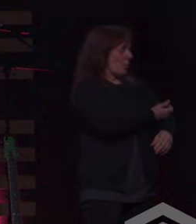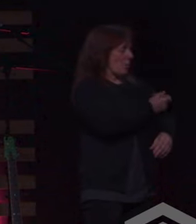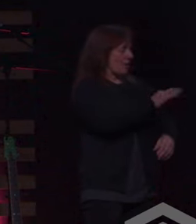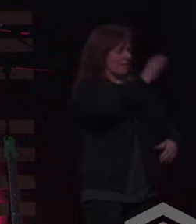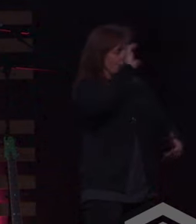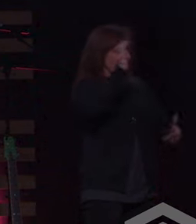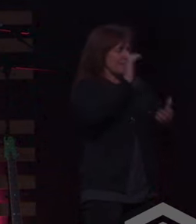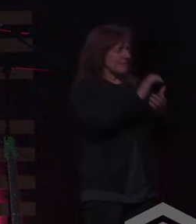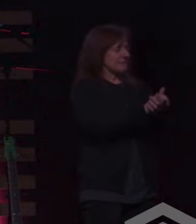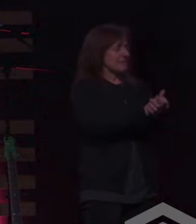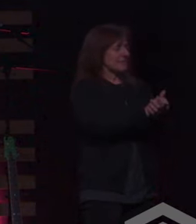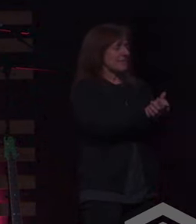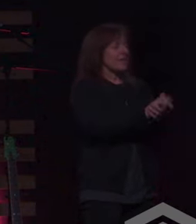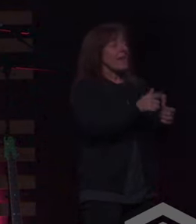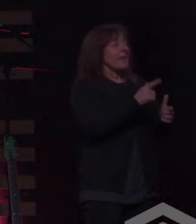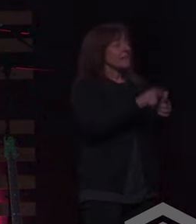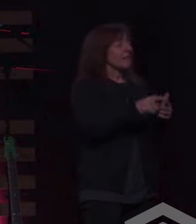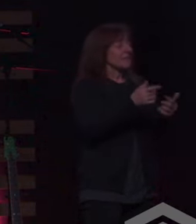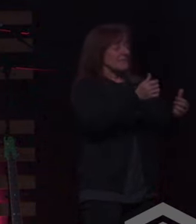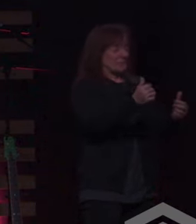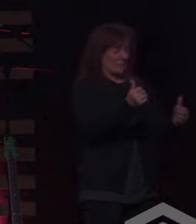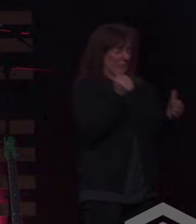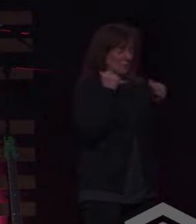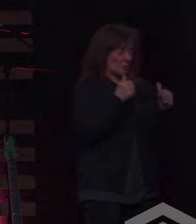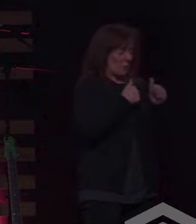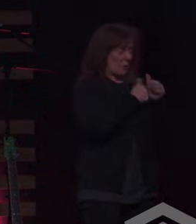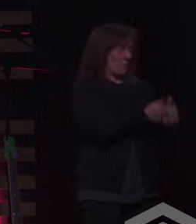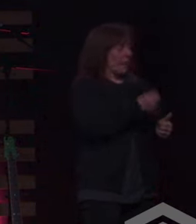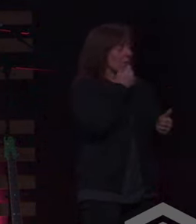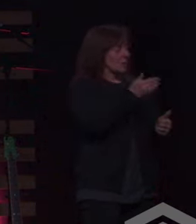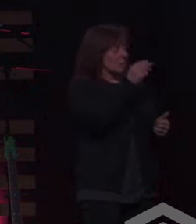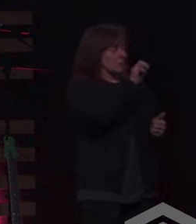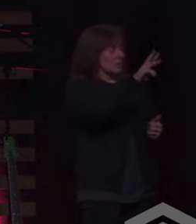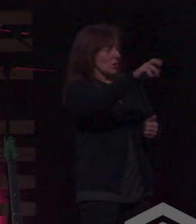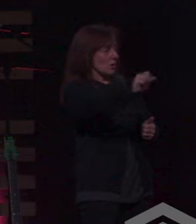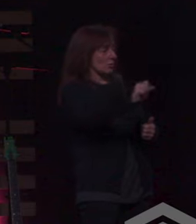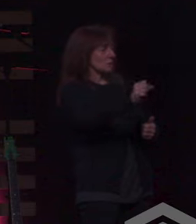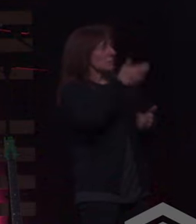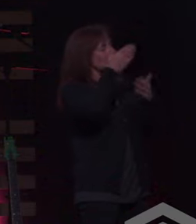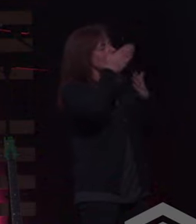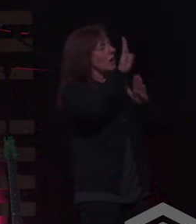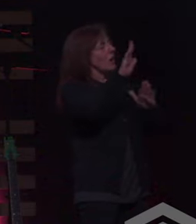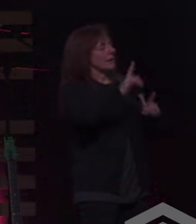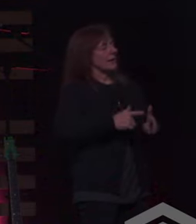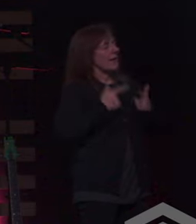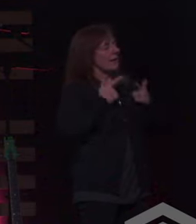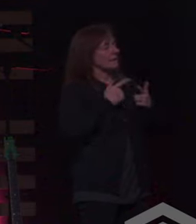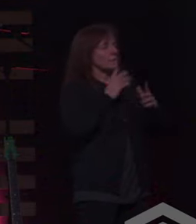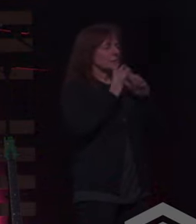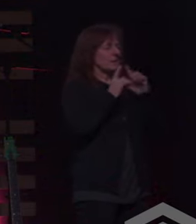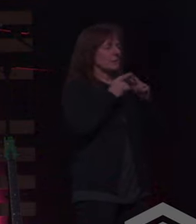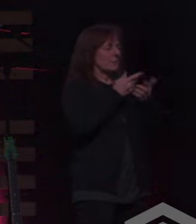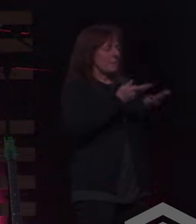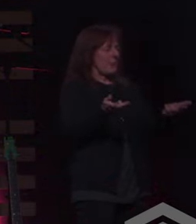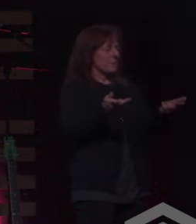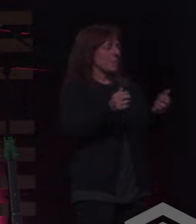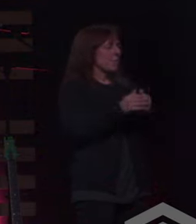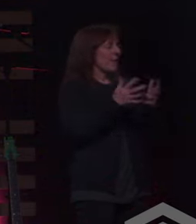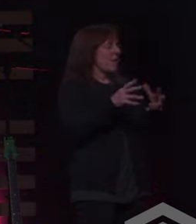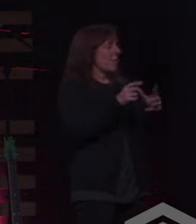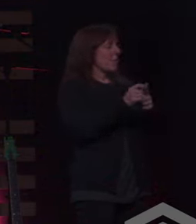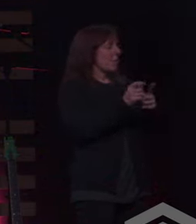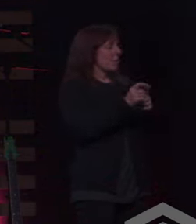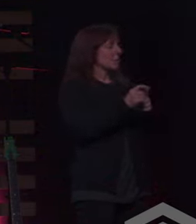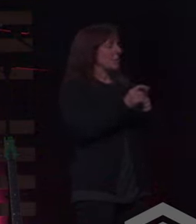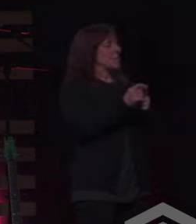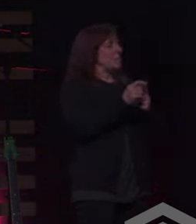husbands. Then, even if some refuse to obey the good news, your godly lives will speak to them without any words.